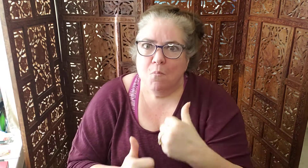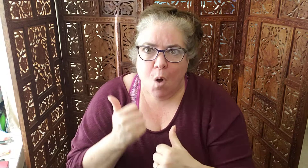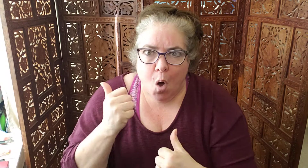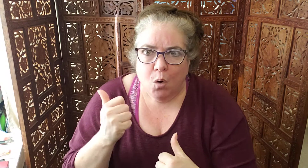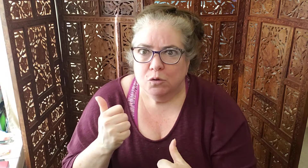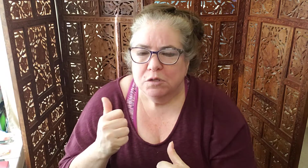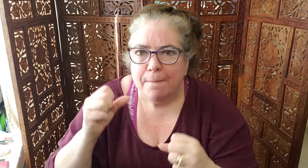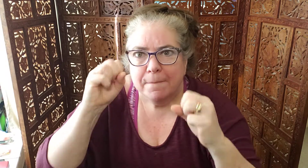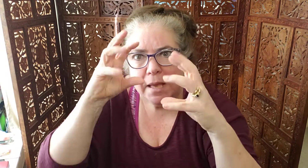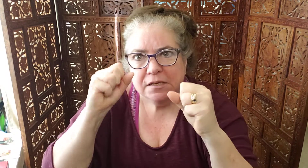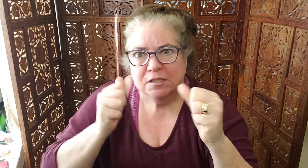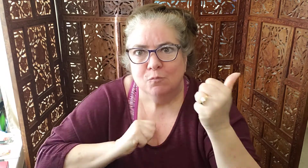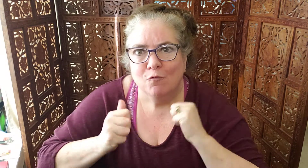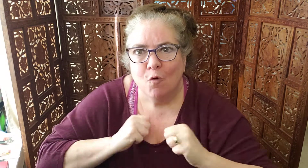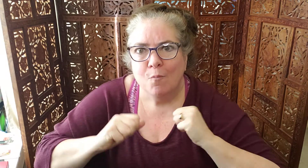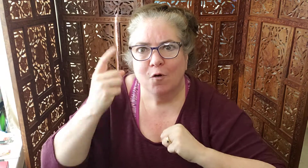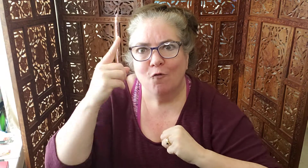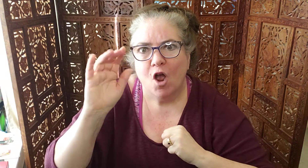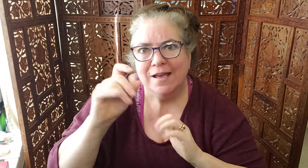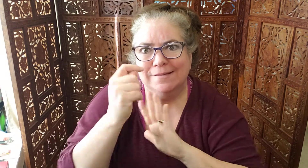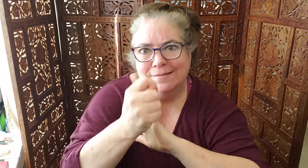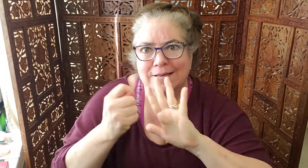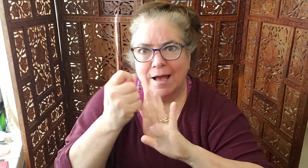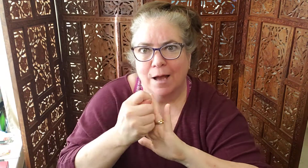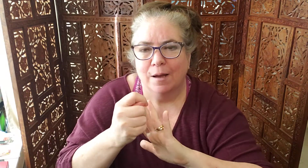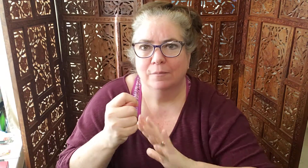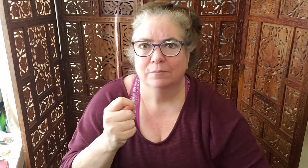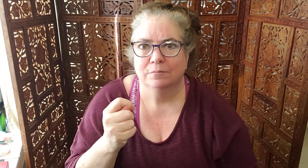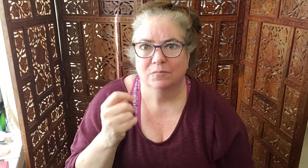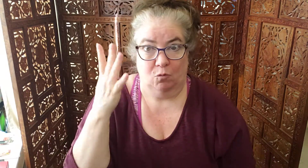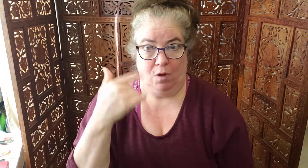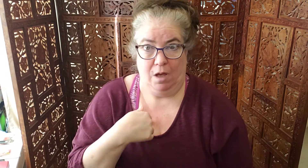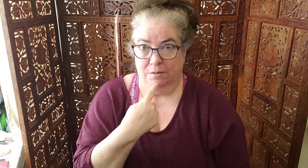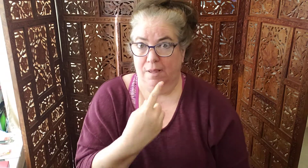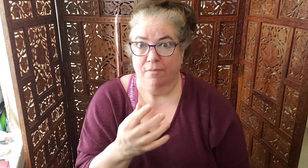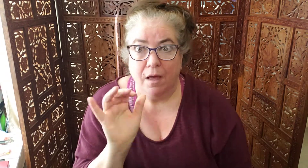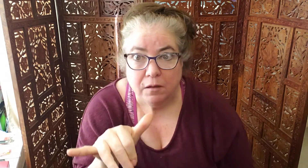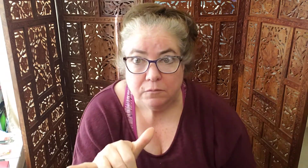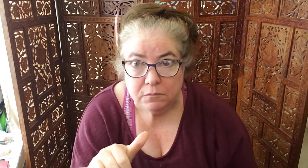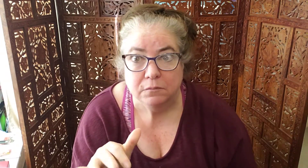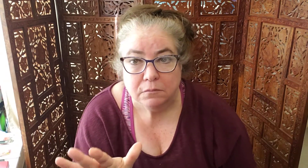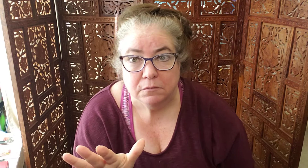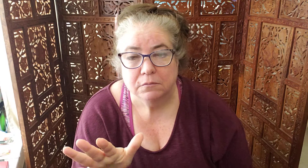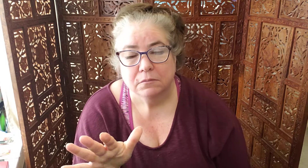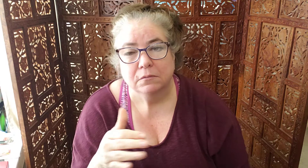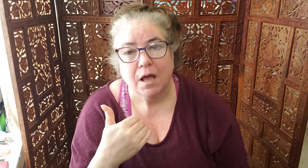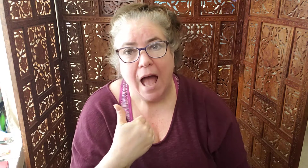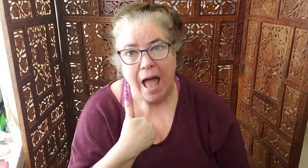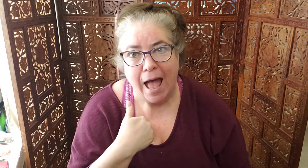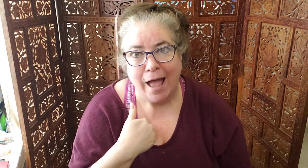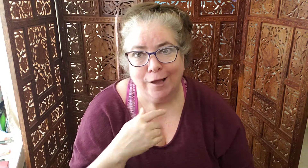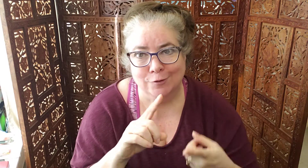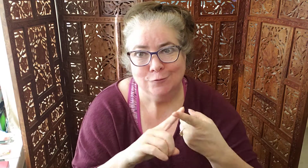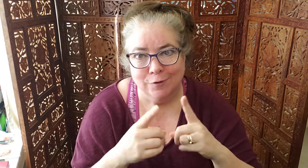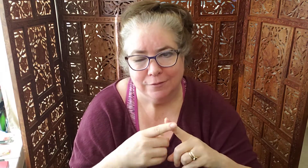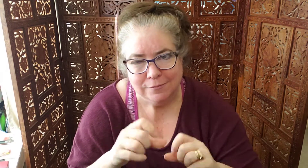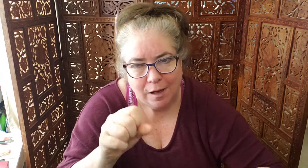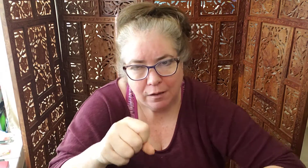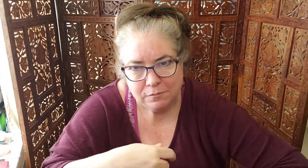Now, I'm not just saying that for nothing. I actually had a friend, yes, I'm old enough to have had a friend,